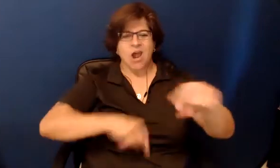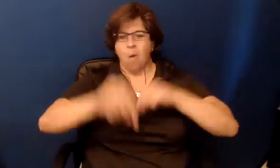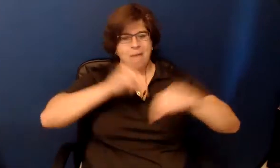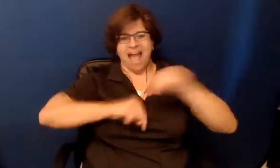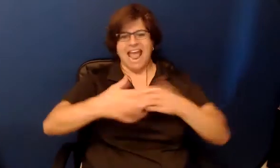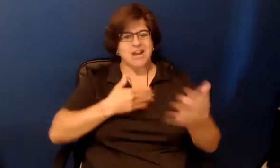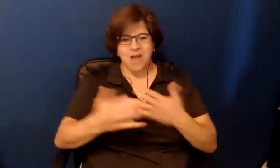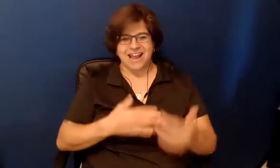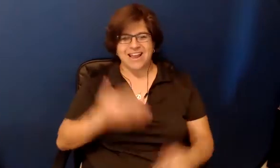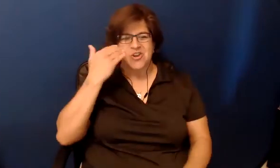is no there.